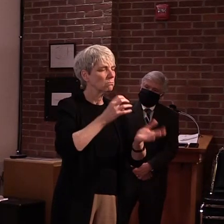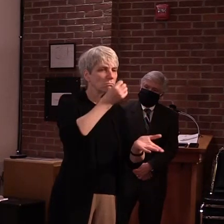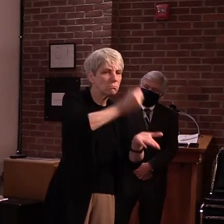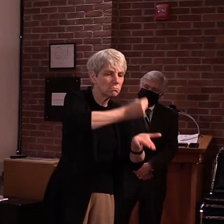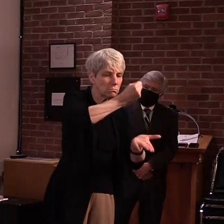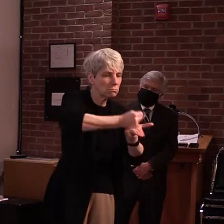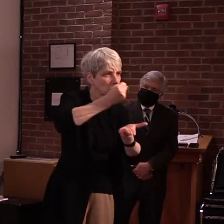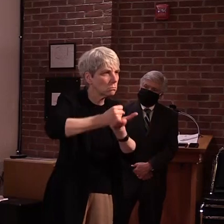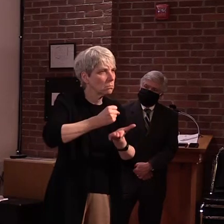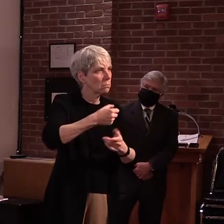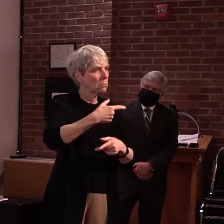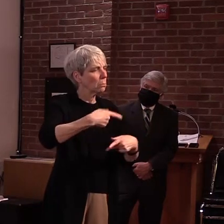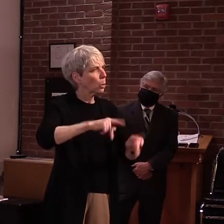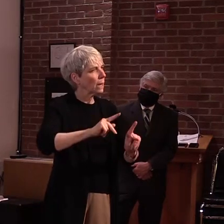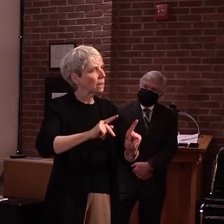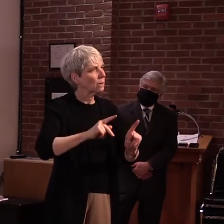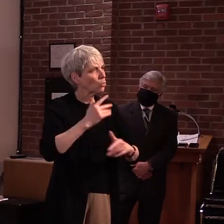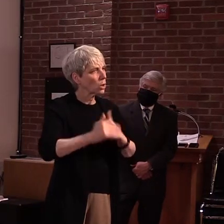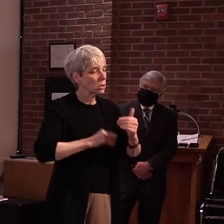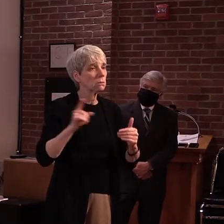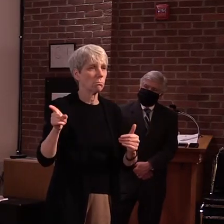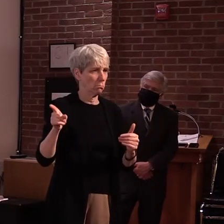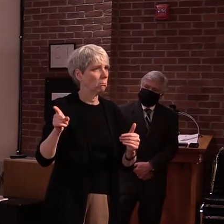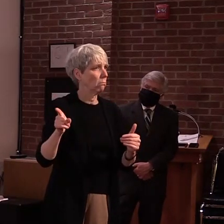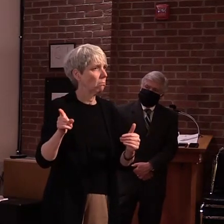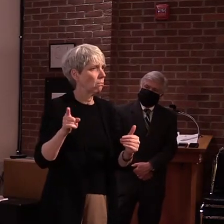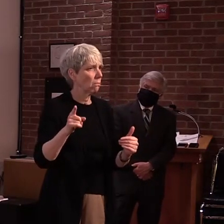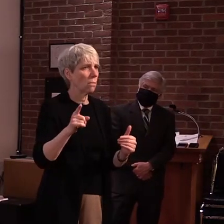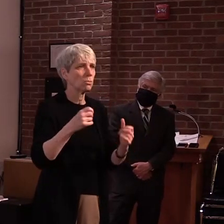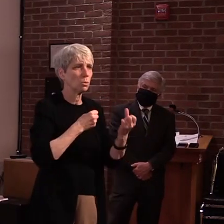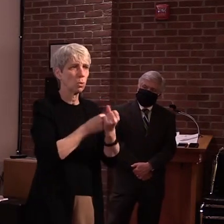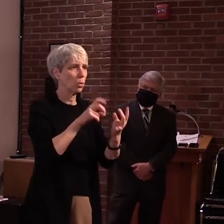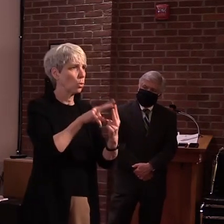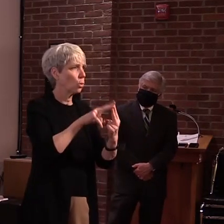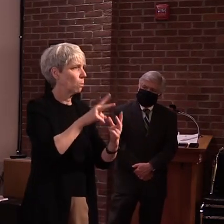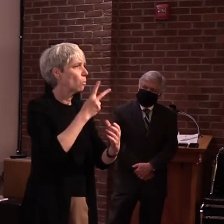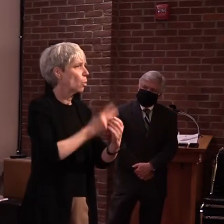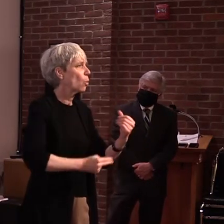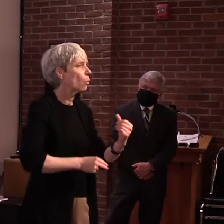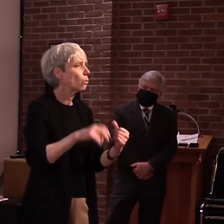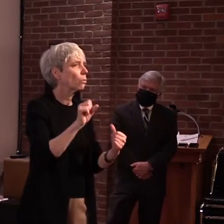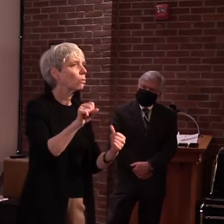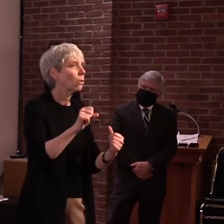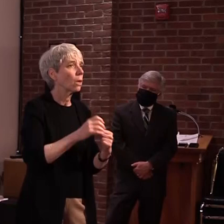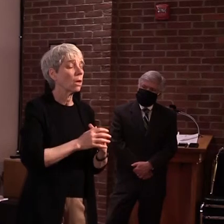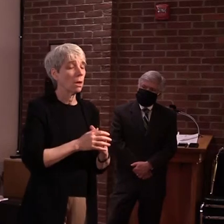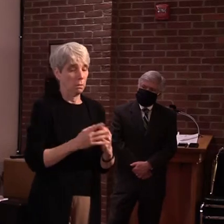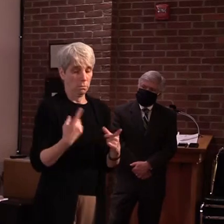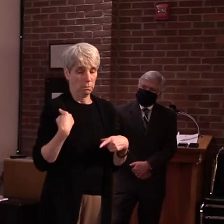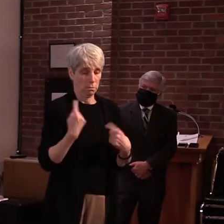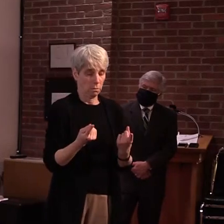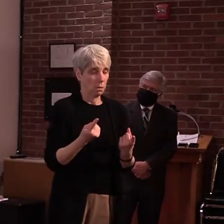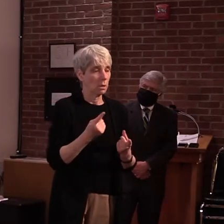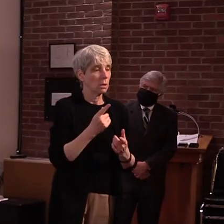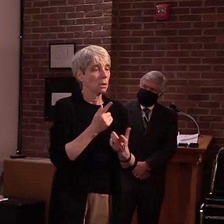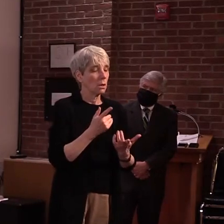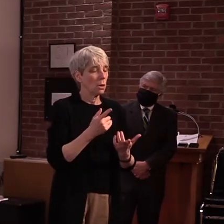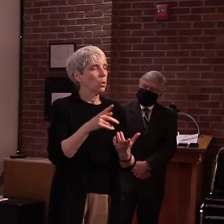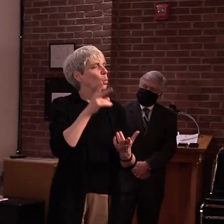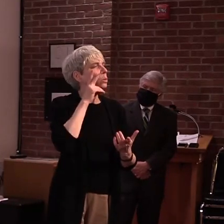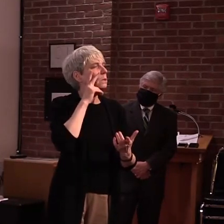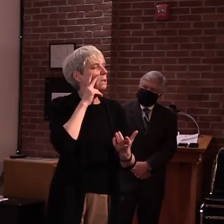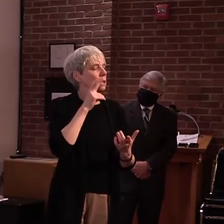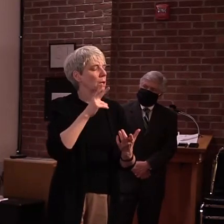issues at all? Yeah, I mean, we would look favorably on either one of those proposals. We're, in fact, in some of the packages that you'll